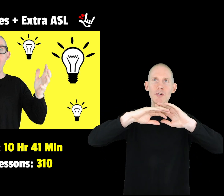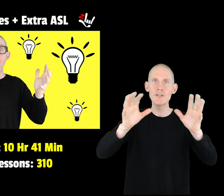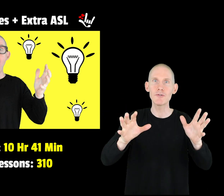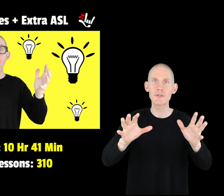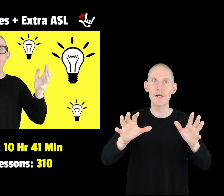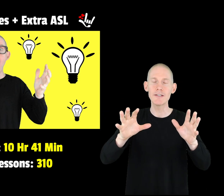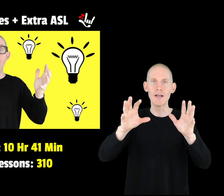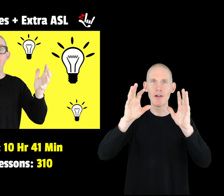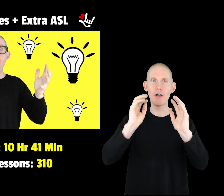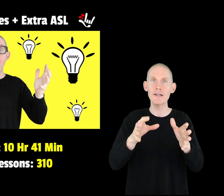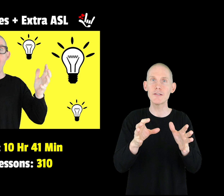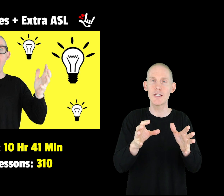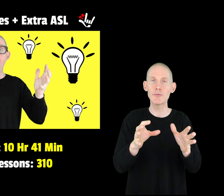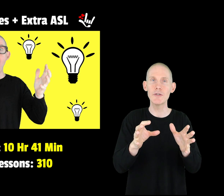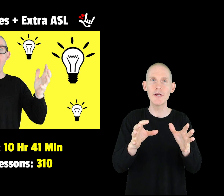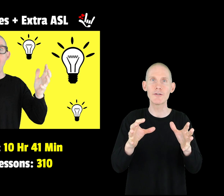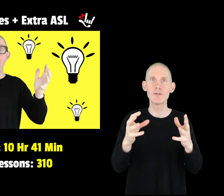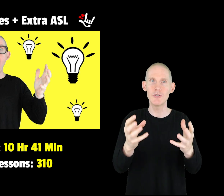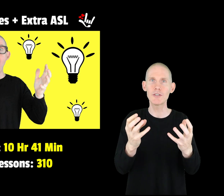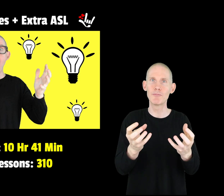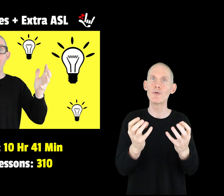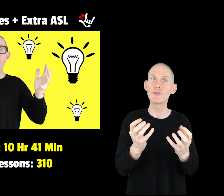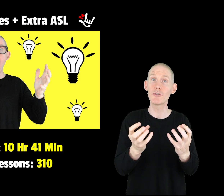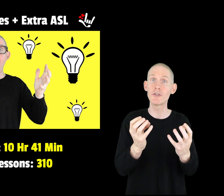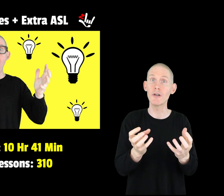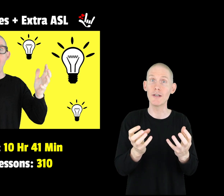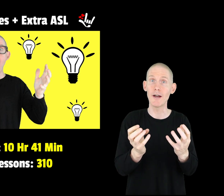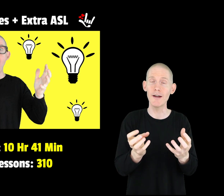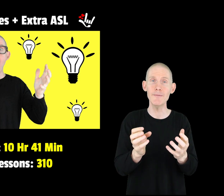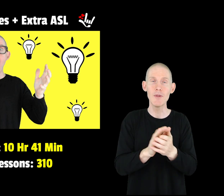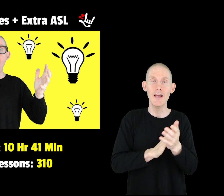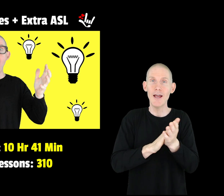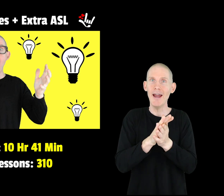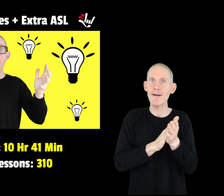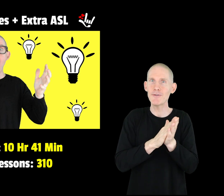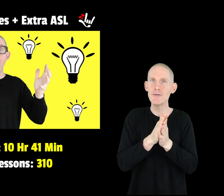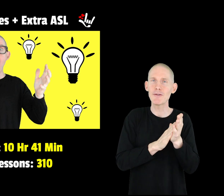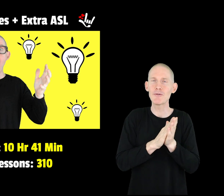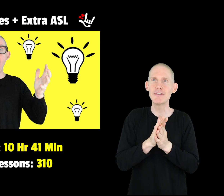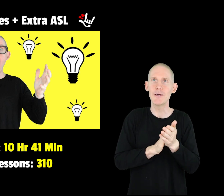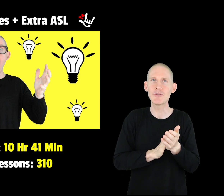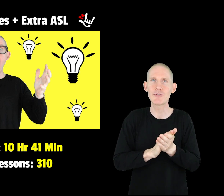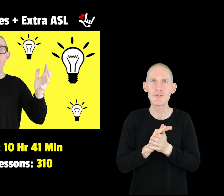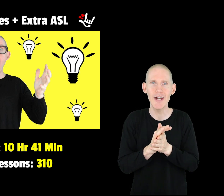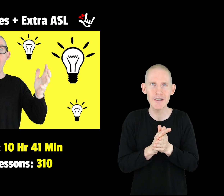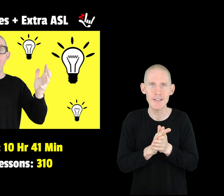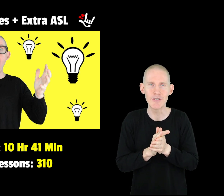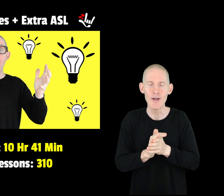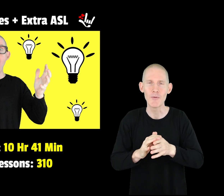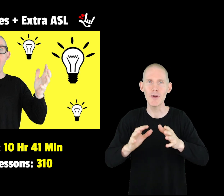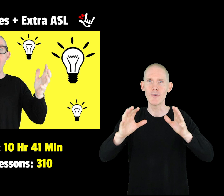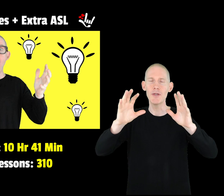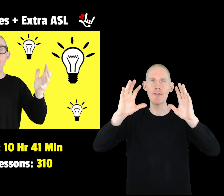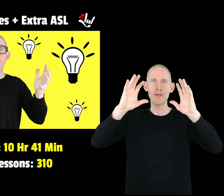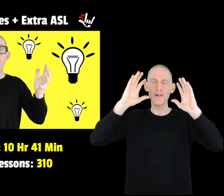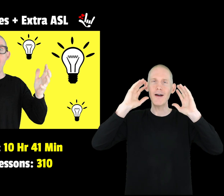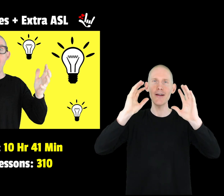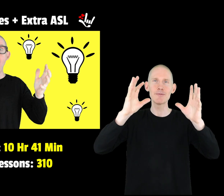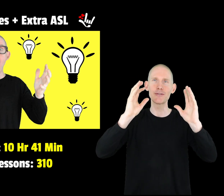regional signs, lots of tips in there to just boost your journey. After you get through the tips and strategies, well, we have a lot of stuff.